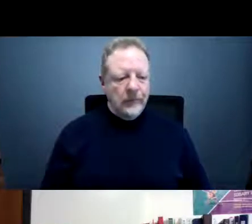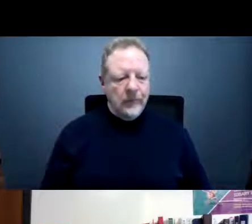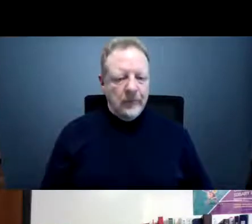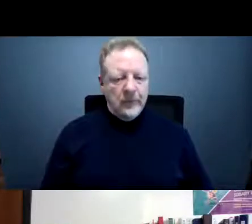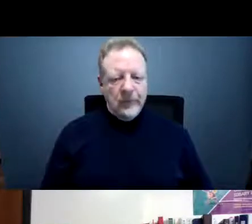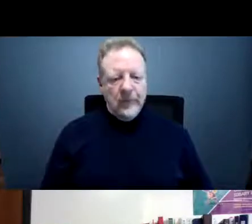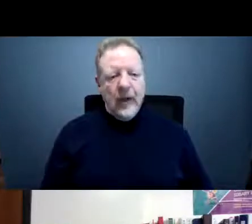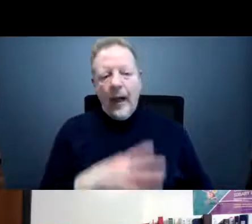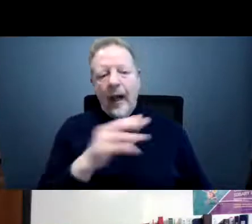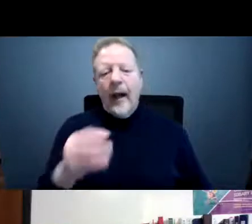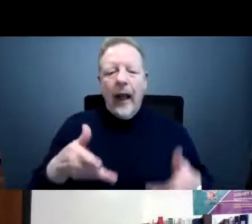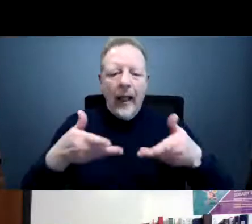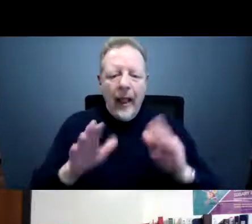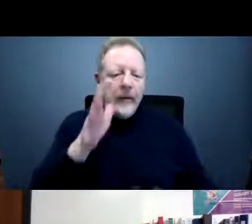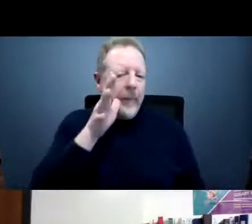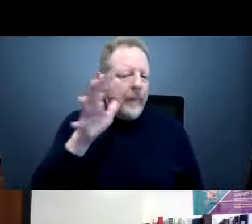And allows the parent to be the parent.